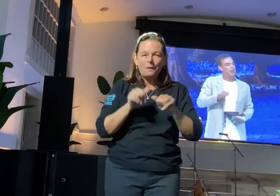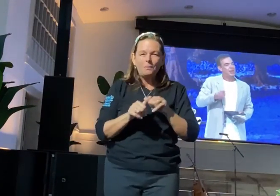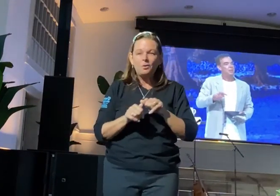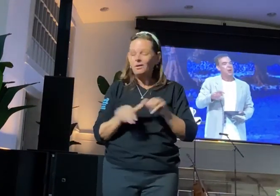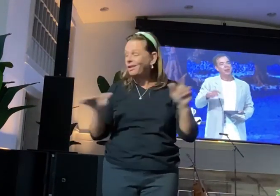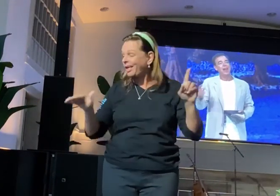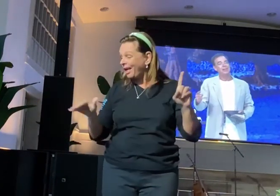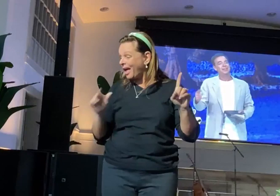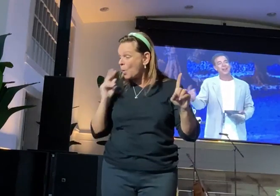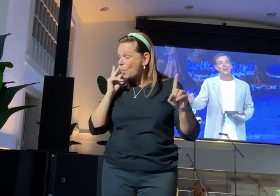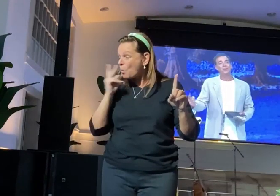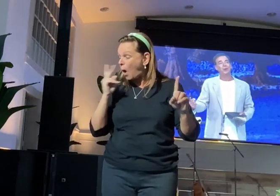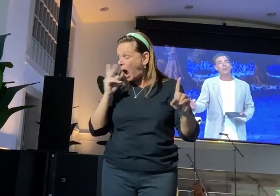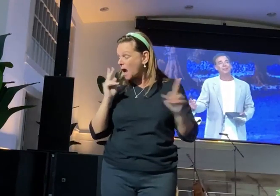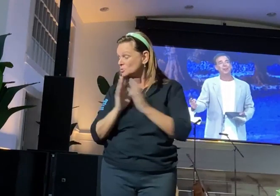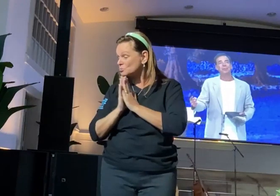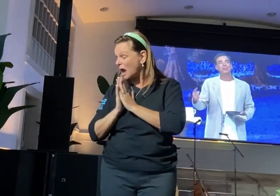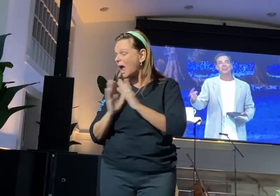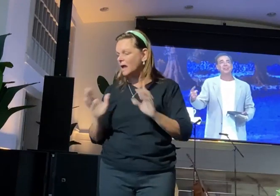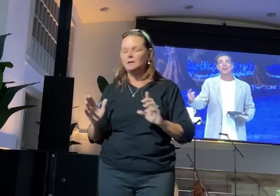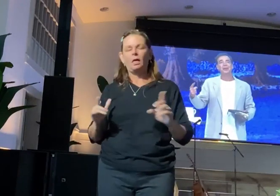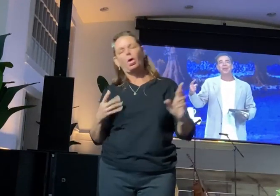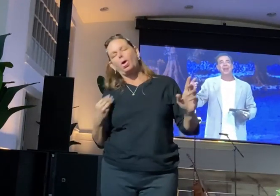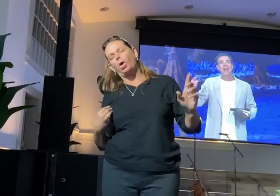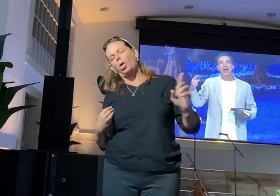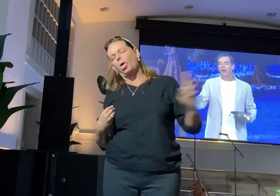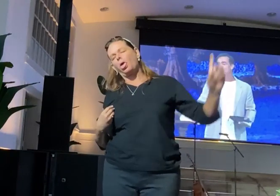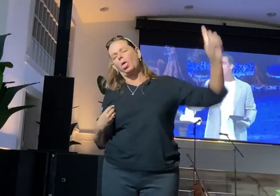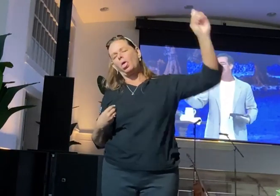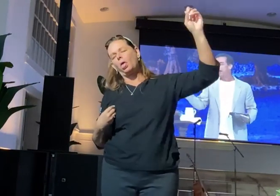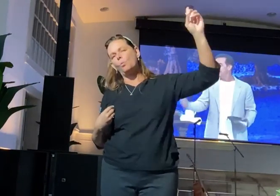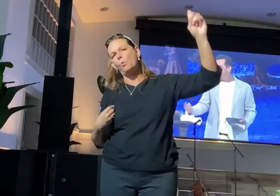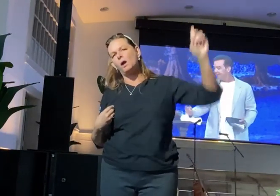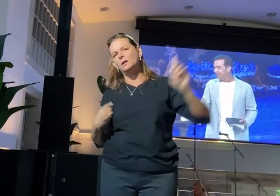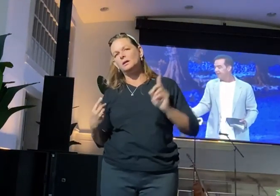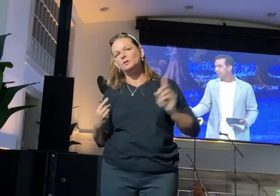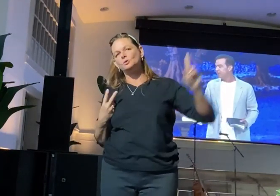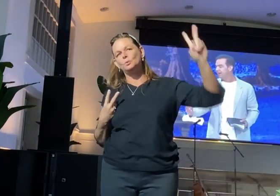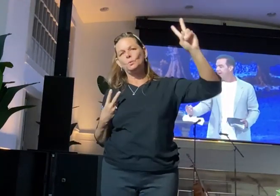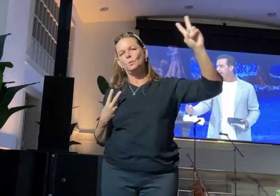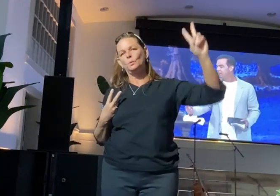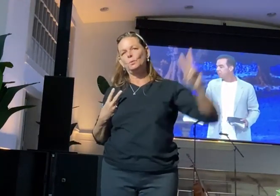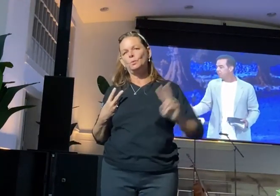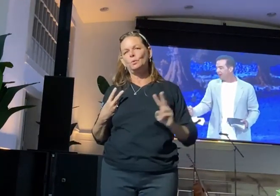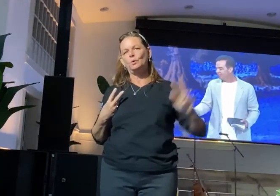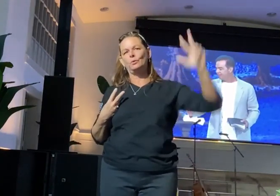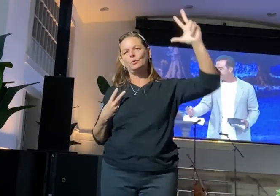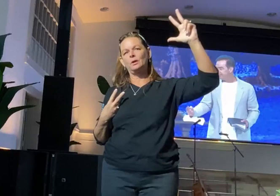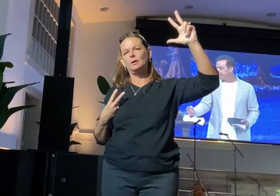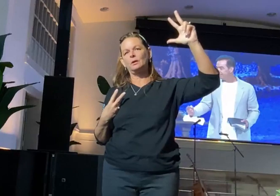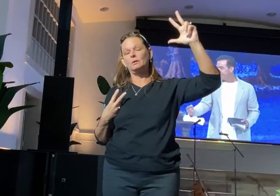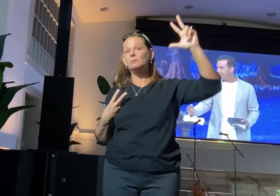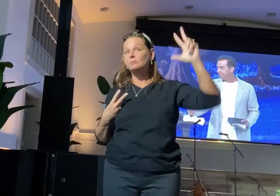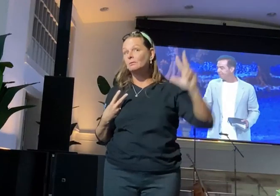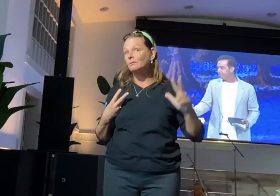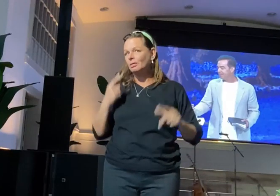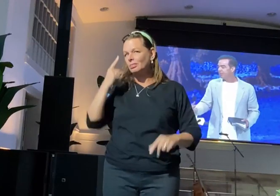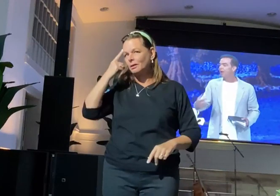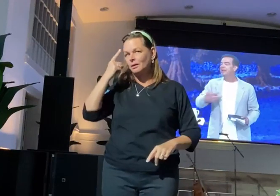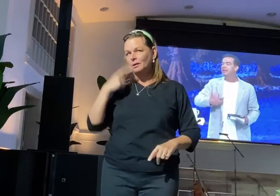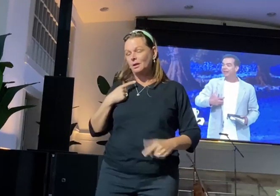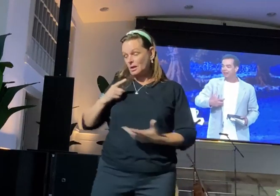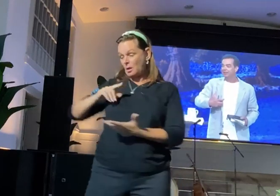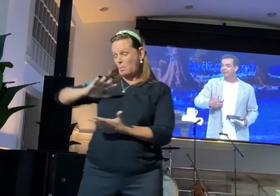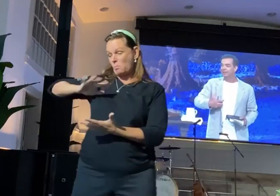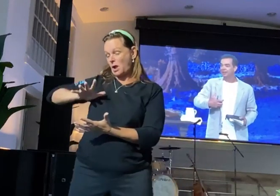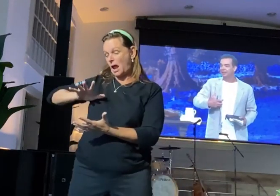was pressed to become our light, the light of the world, to help us to see how to go and how to live. He was pressed